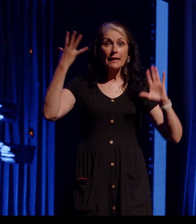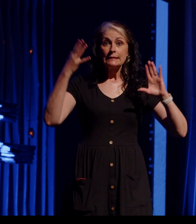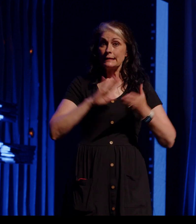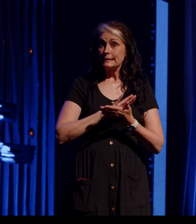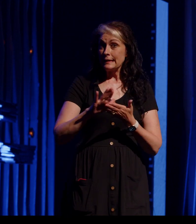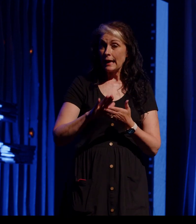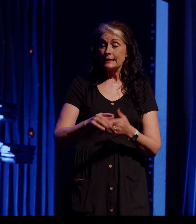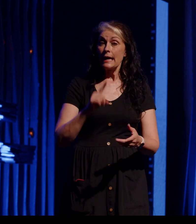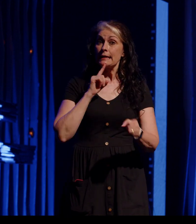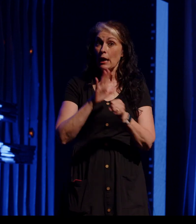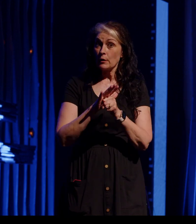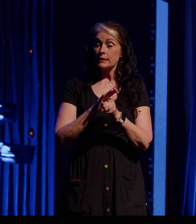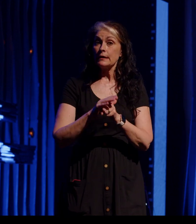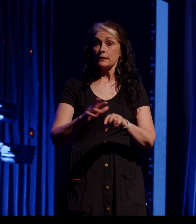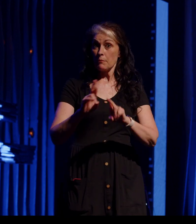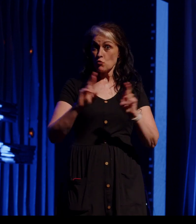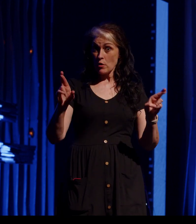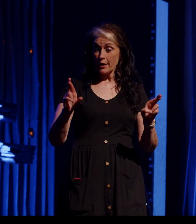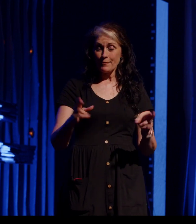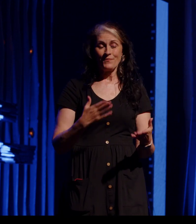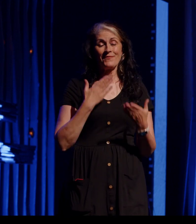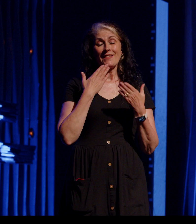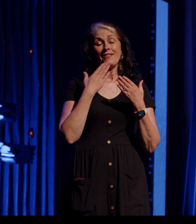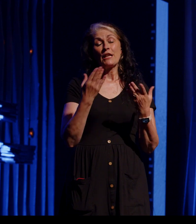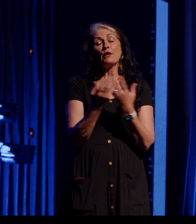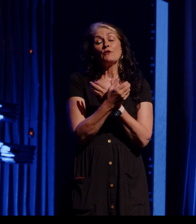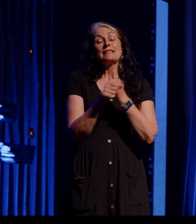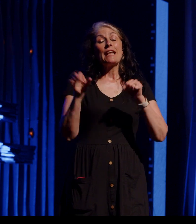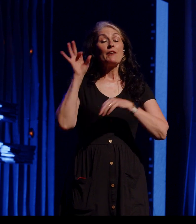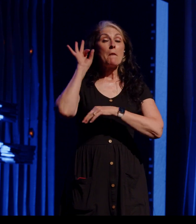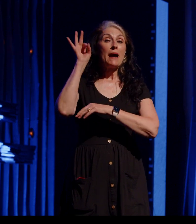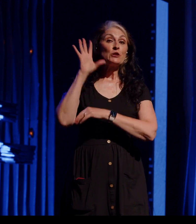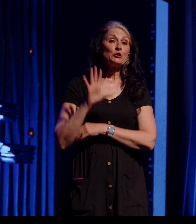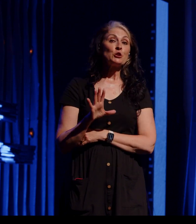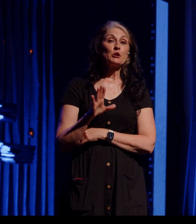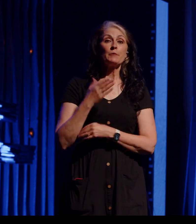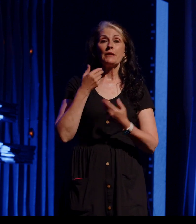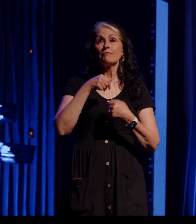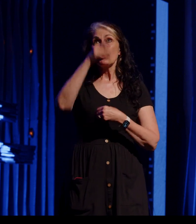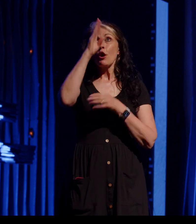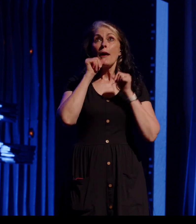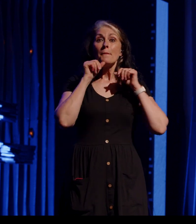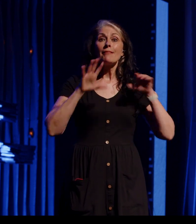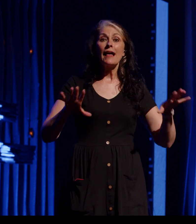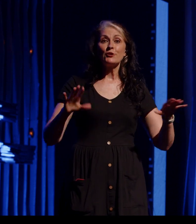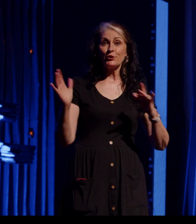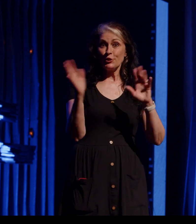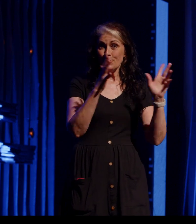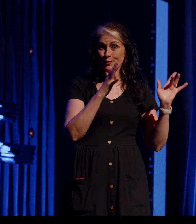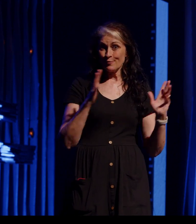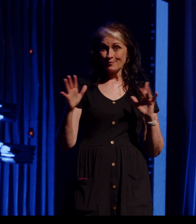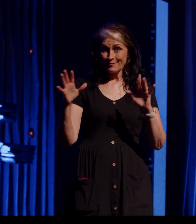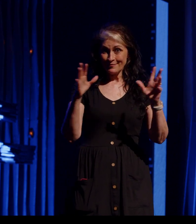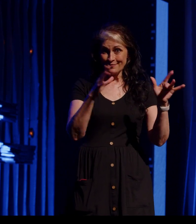I guarantee, all right? Thank you for saving my sermon, all right? God bless you. You okay?